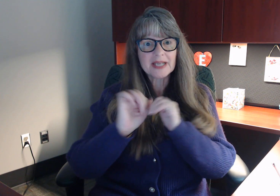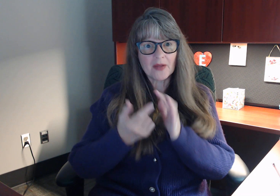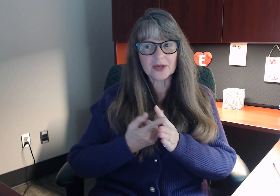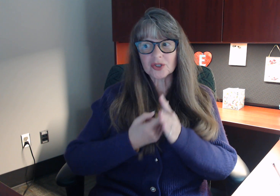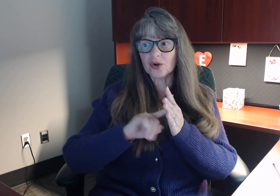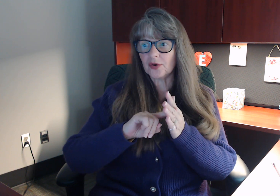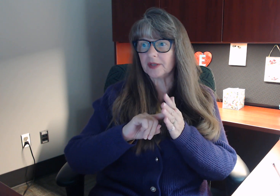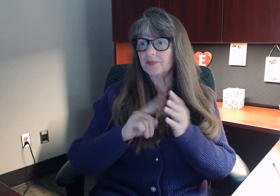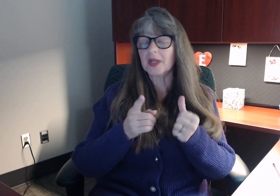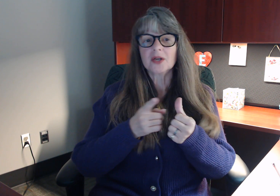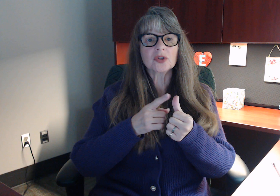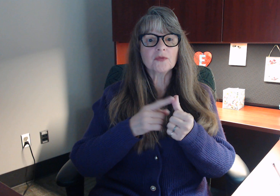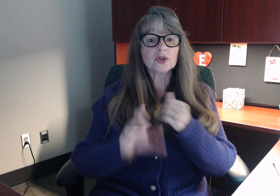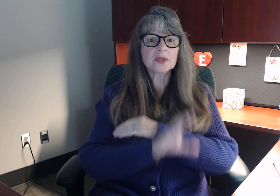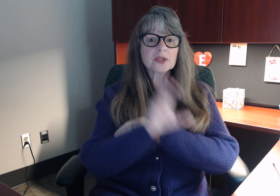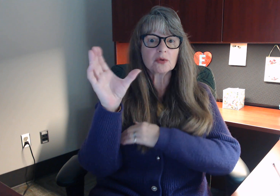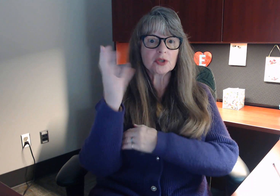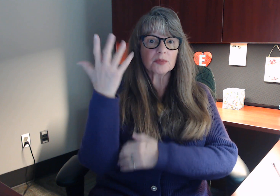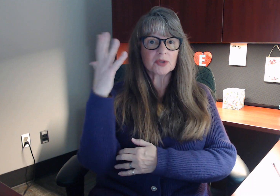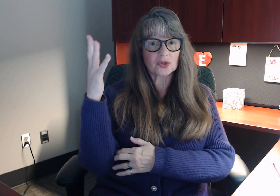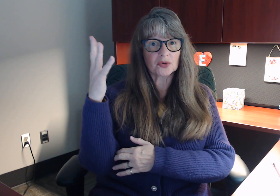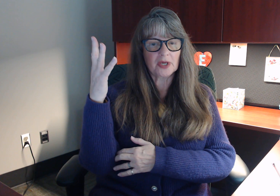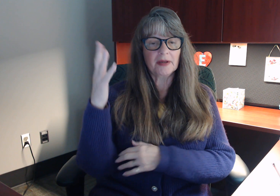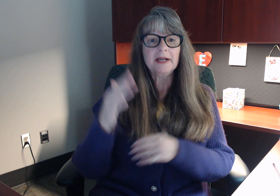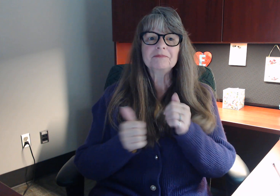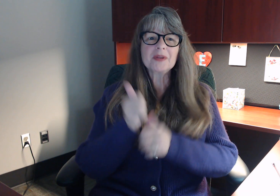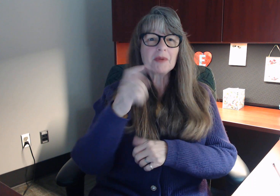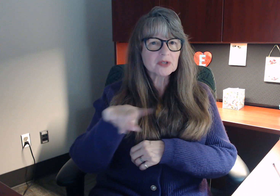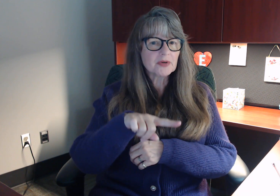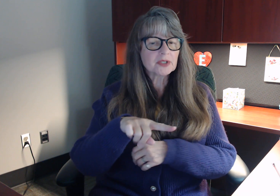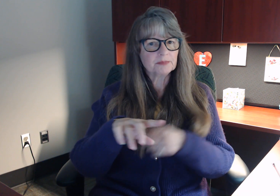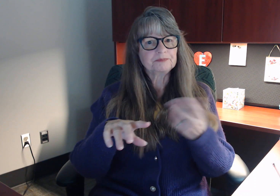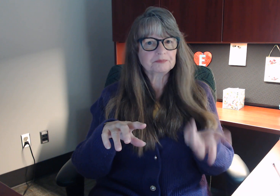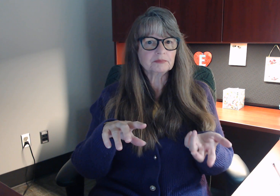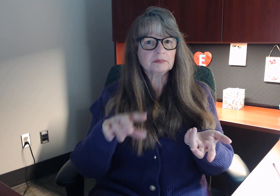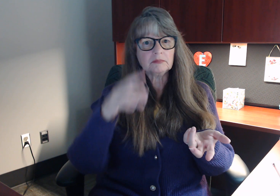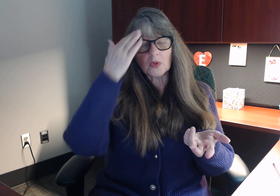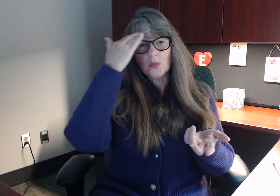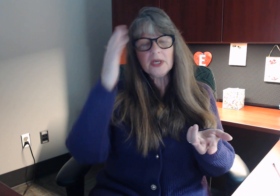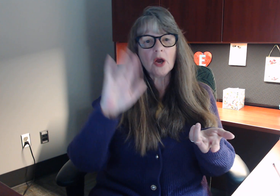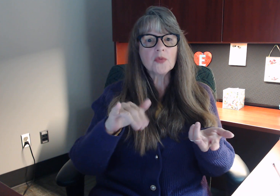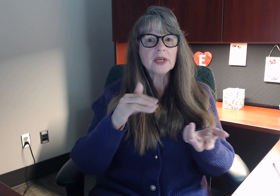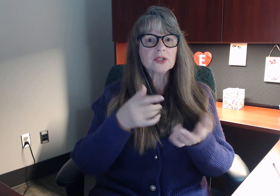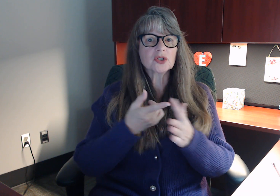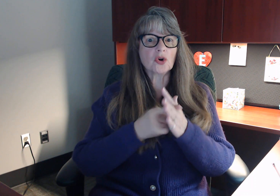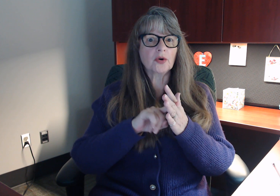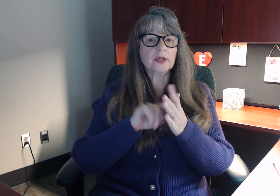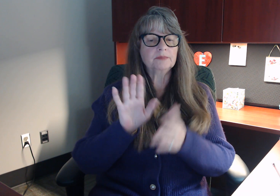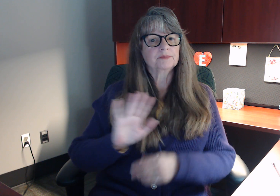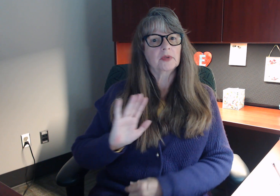they started. So the first one is the Christmas tree. And most of us, we know that it started, you